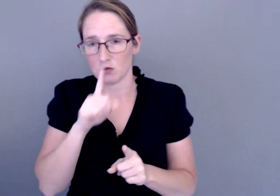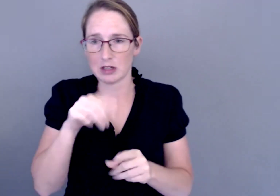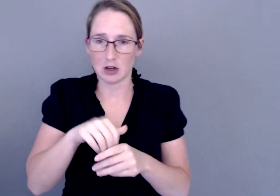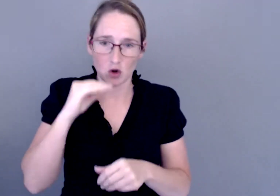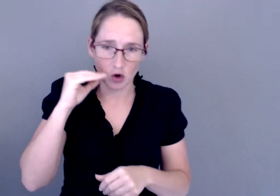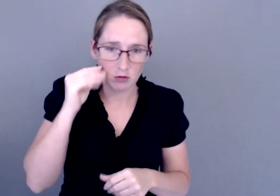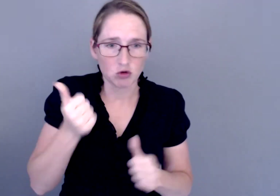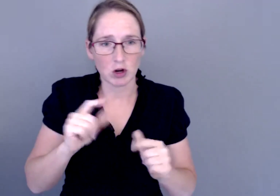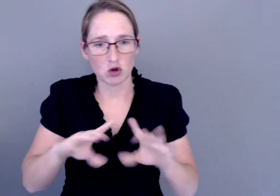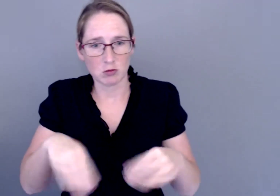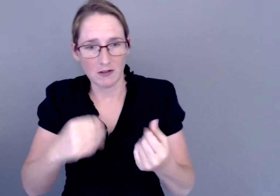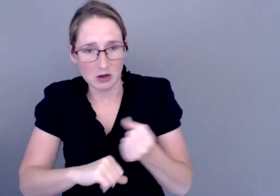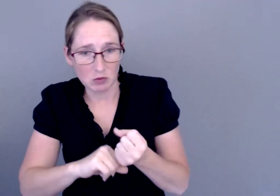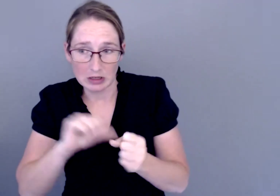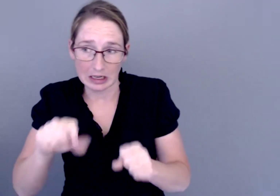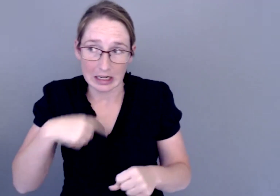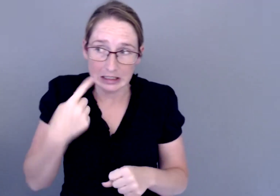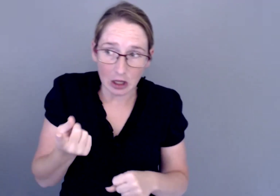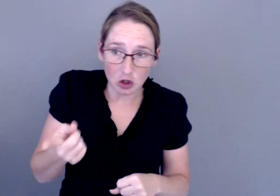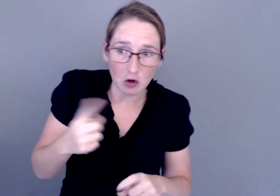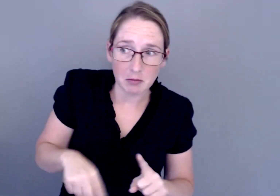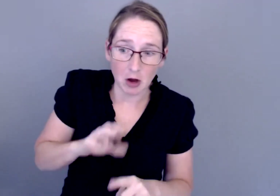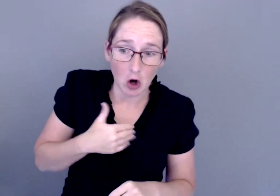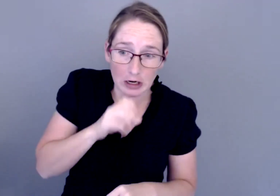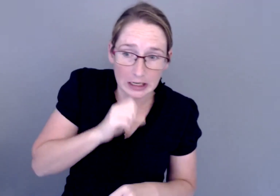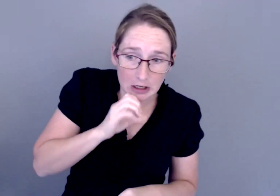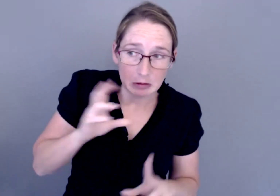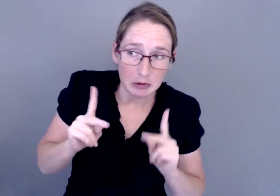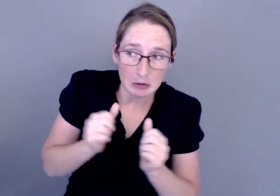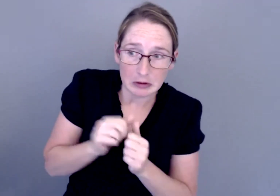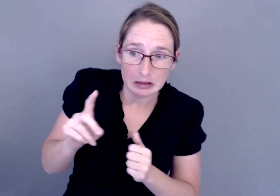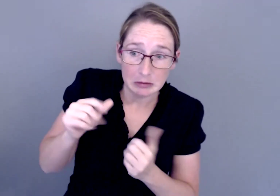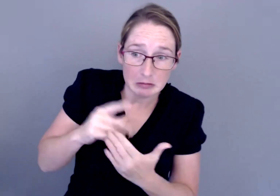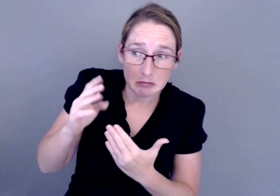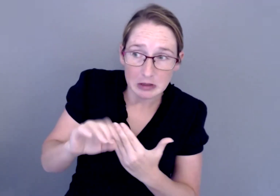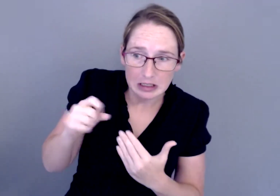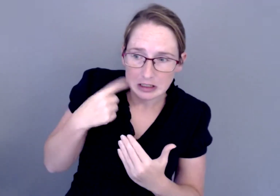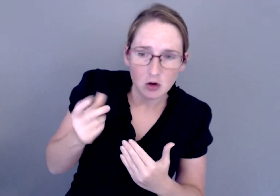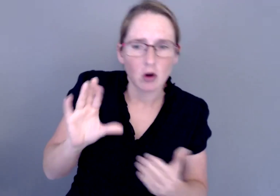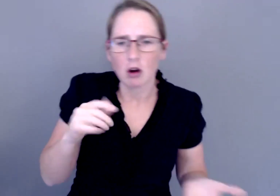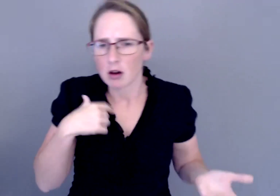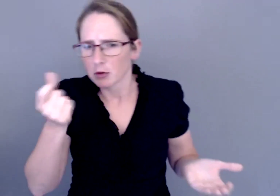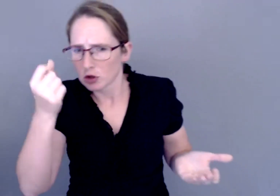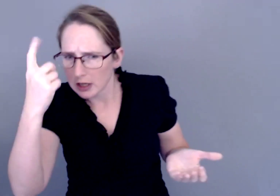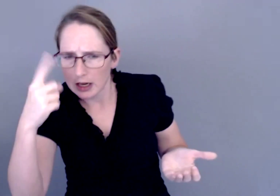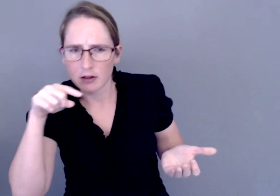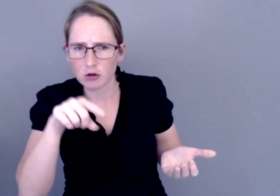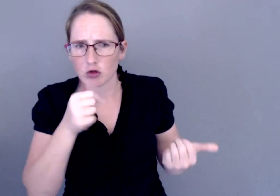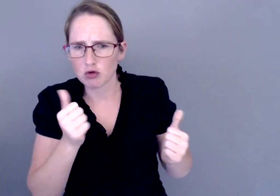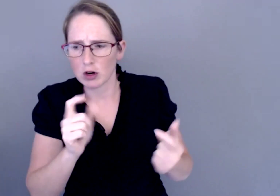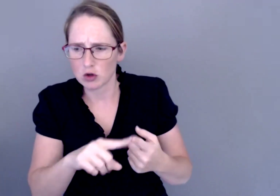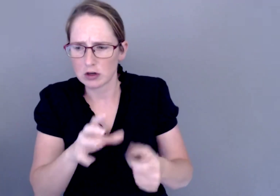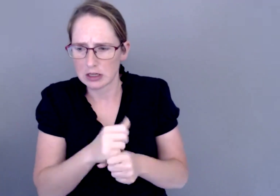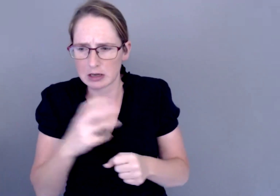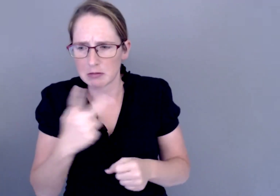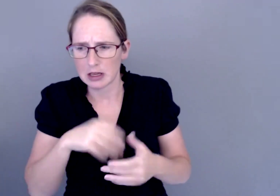trying to provide support. Can I tell you about our aging and people with disabilities program? Or I'm understanding that you're trying to kind of get back